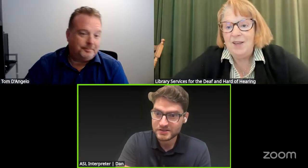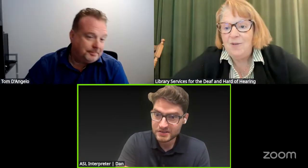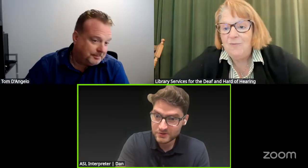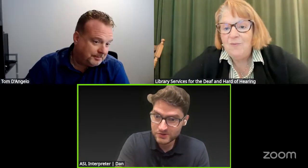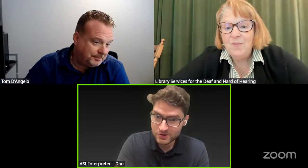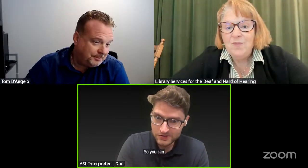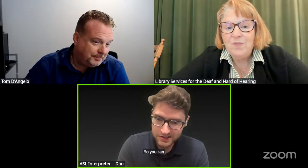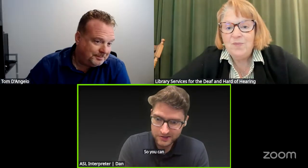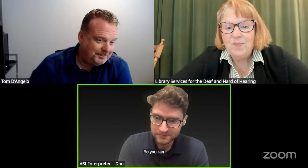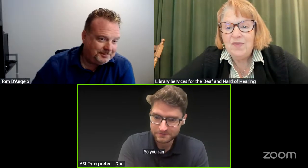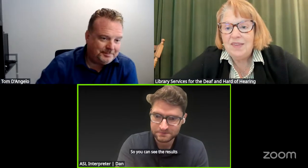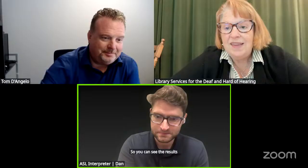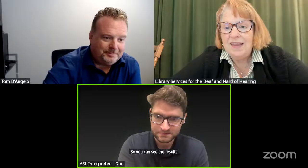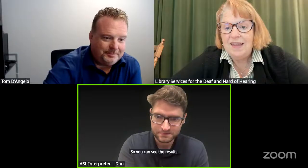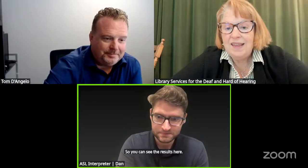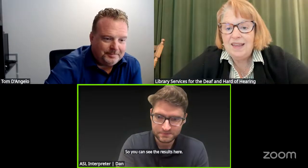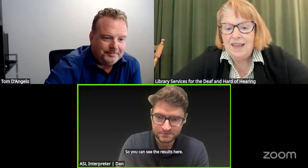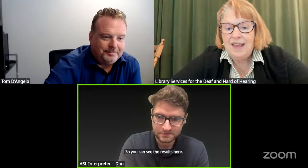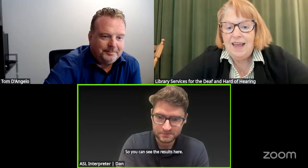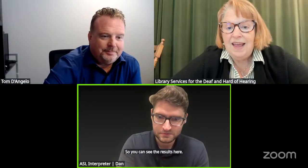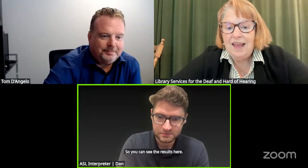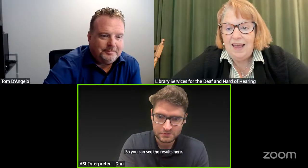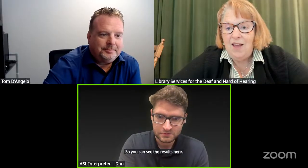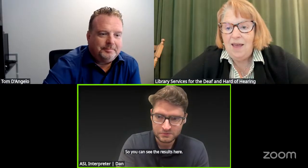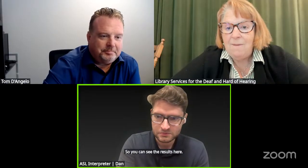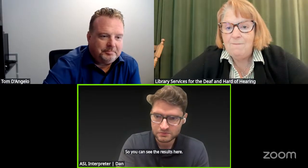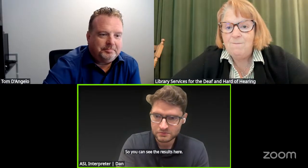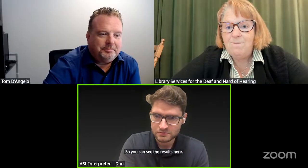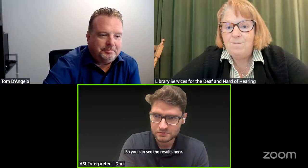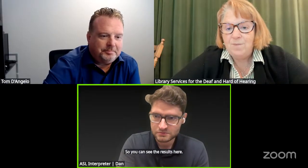So you can see the results here.